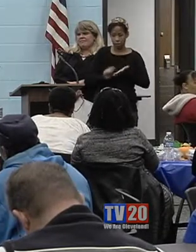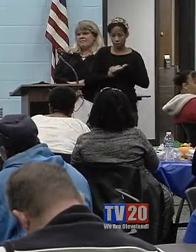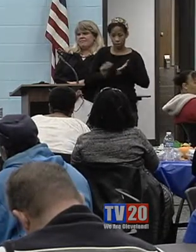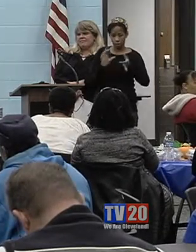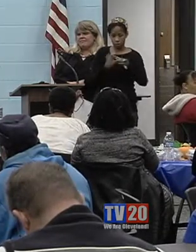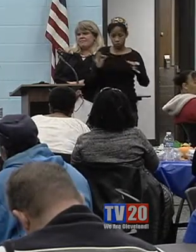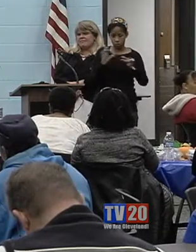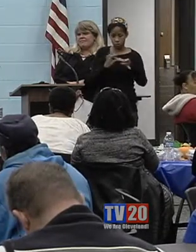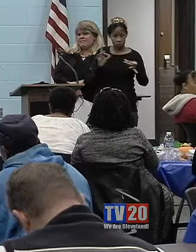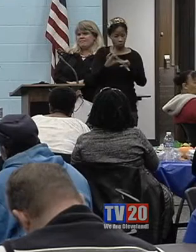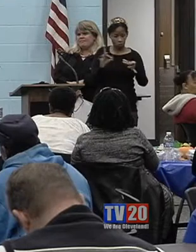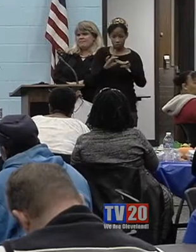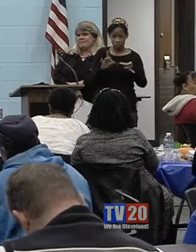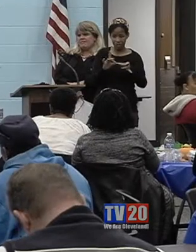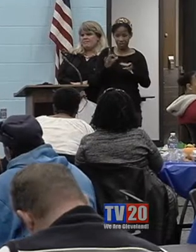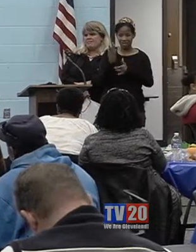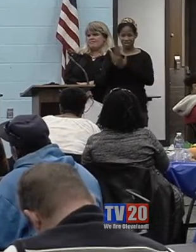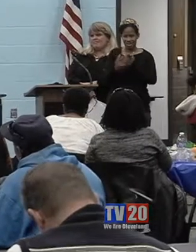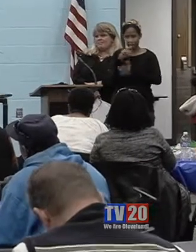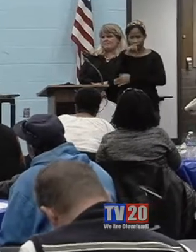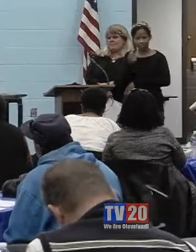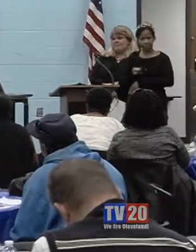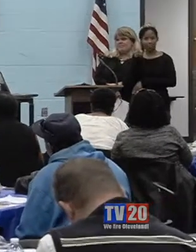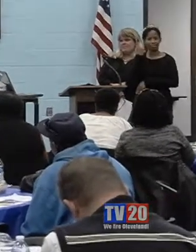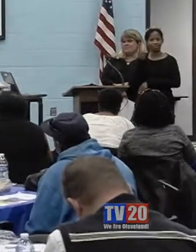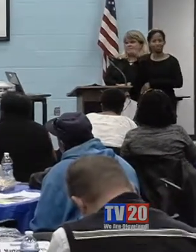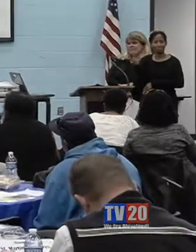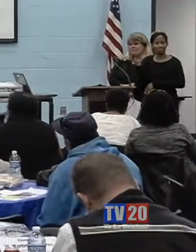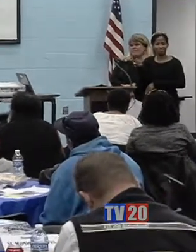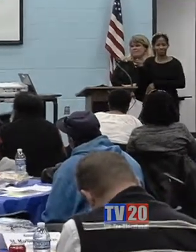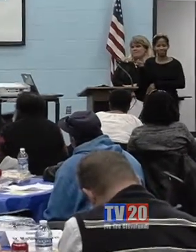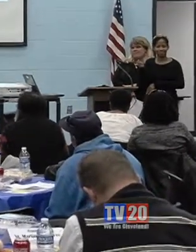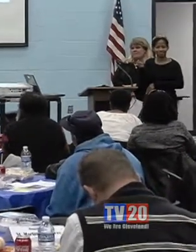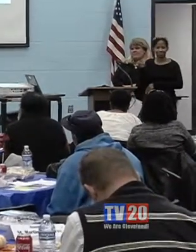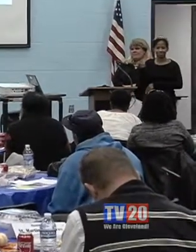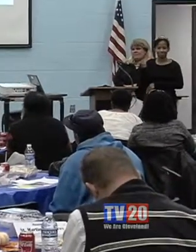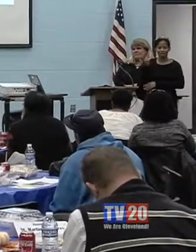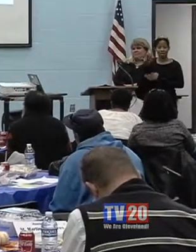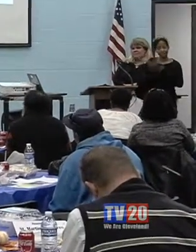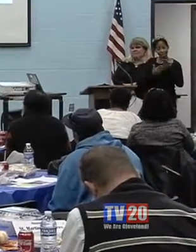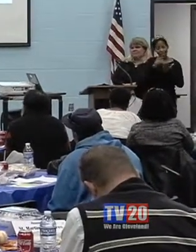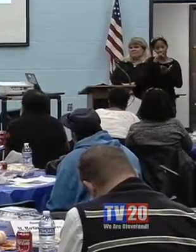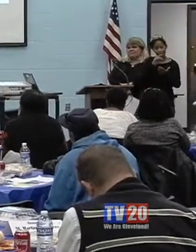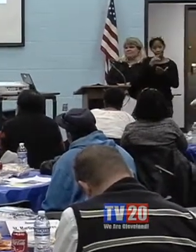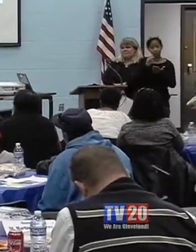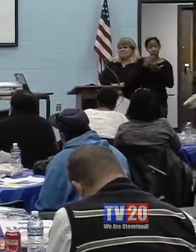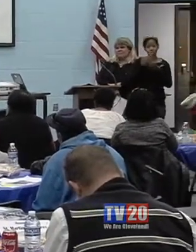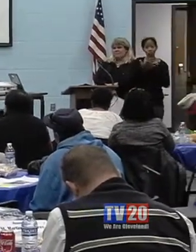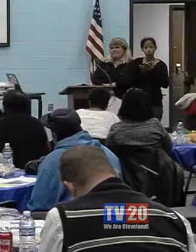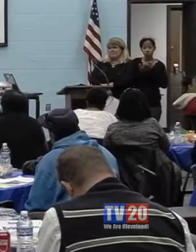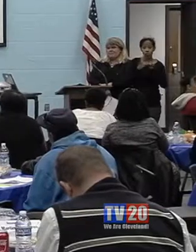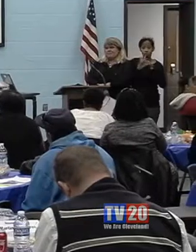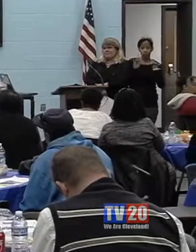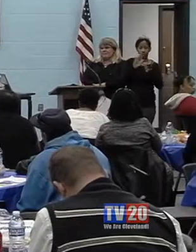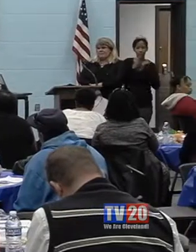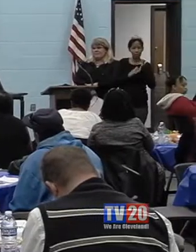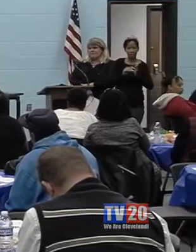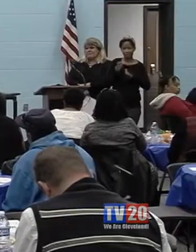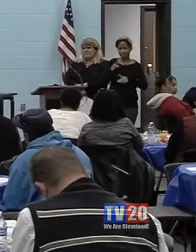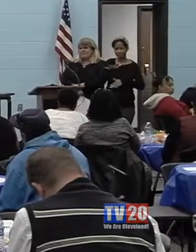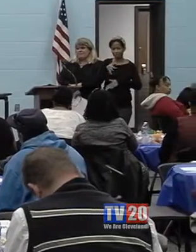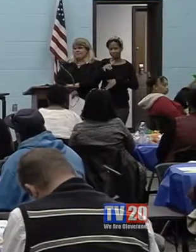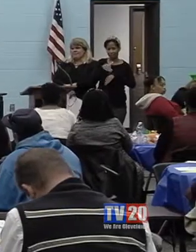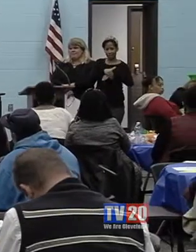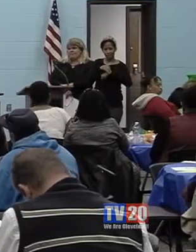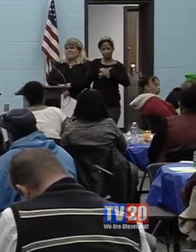believing in the abilities and not the disabilities. And then they would write poetry, they would write an essay on it. It